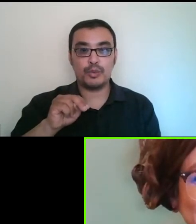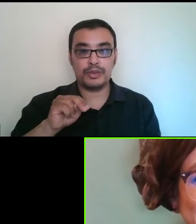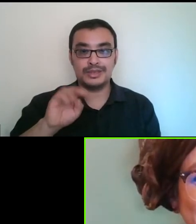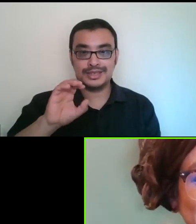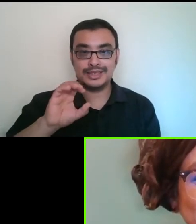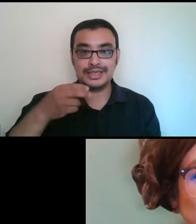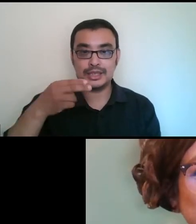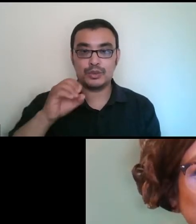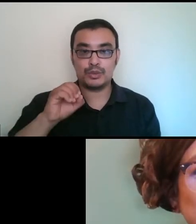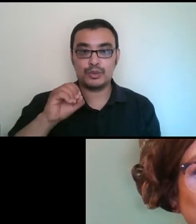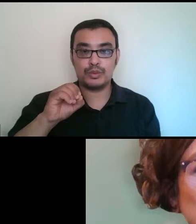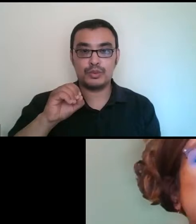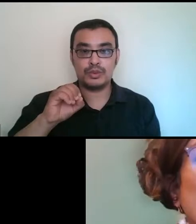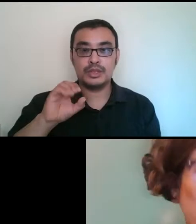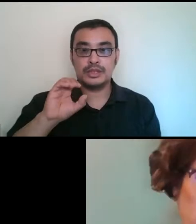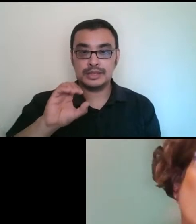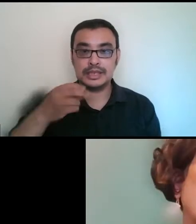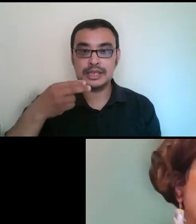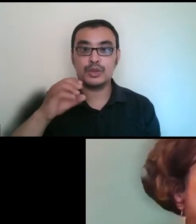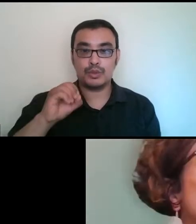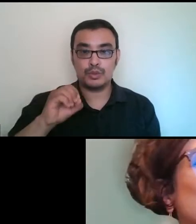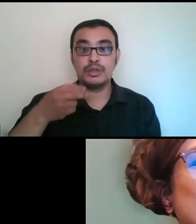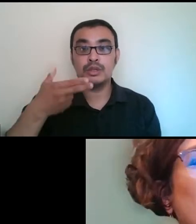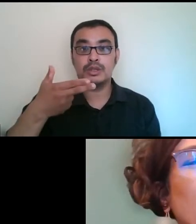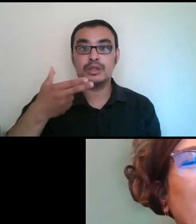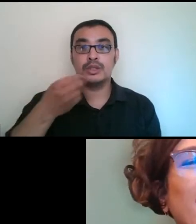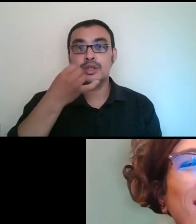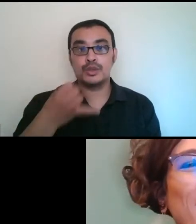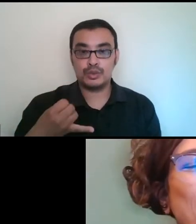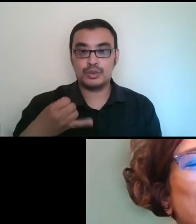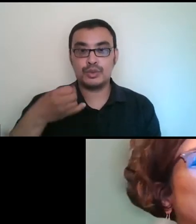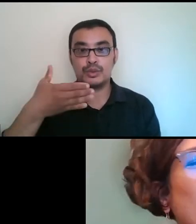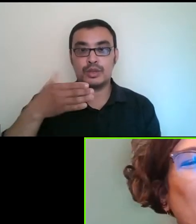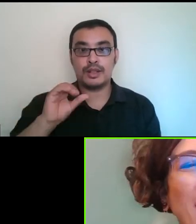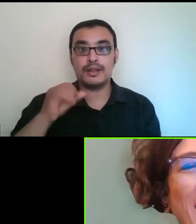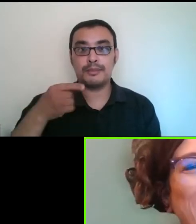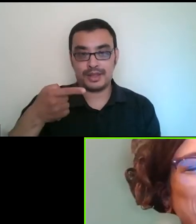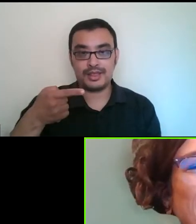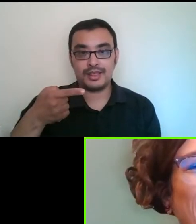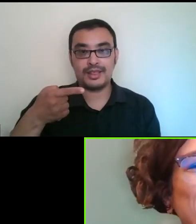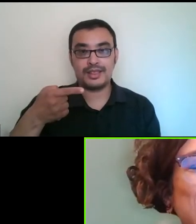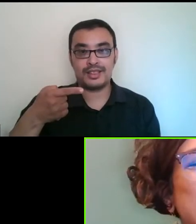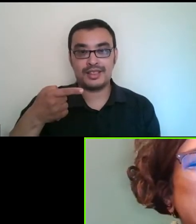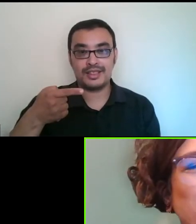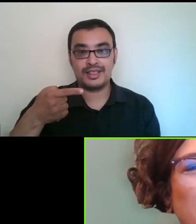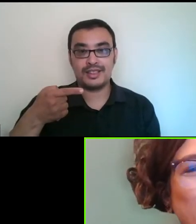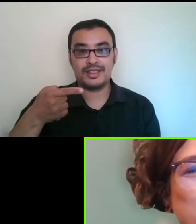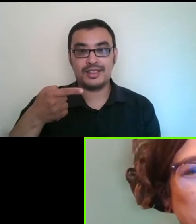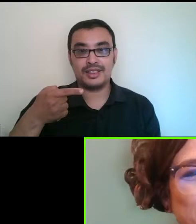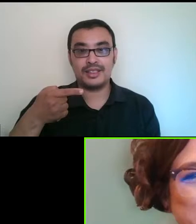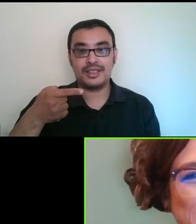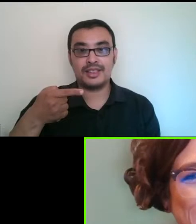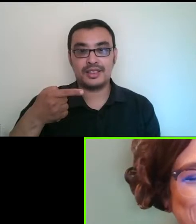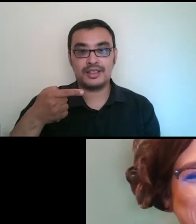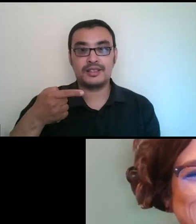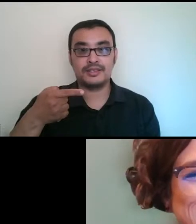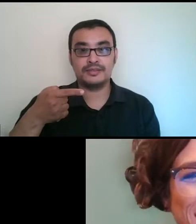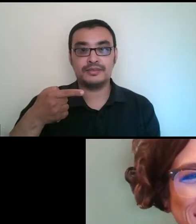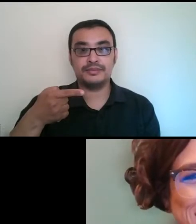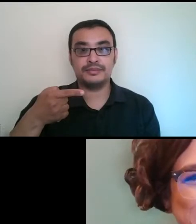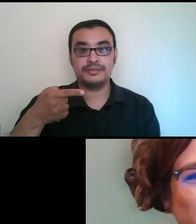correct? It's Cholpon. Cholpon, okay. No, that's fine, Elizabeth. No, I'm not don't hurt. Like to mispronounce people's